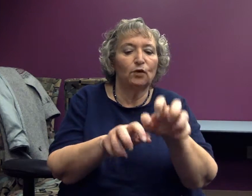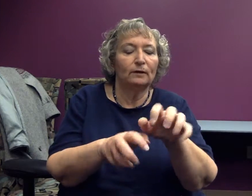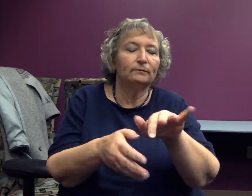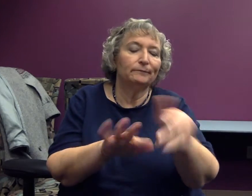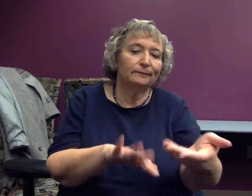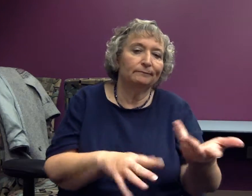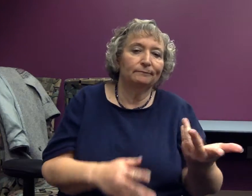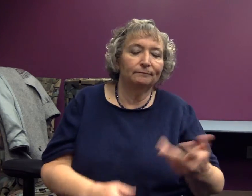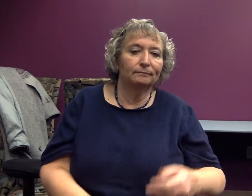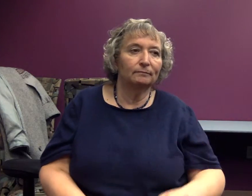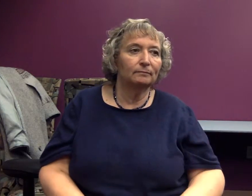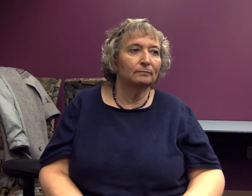All right.